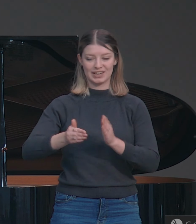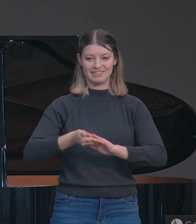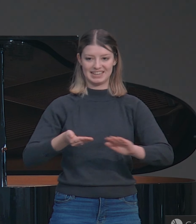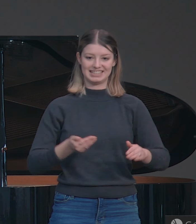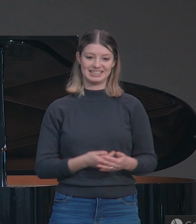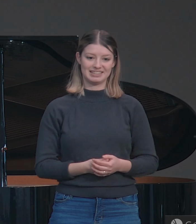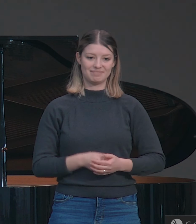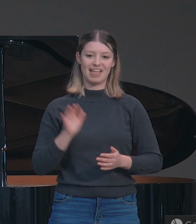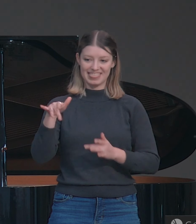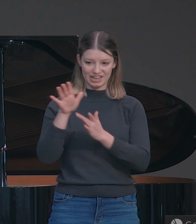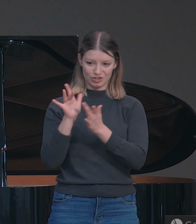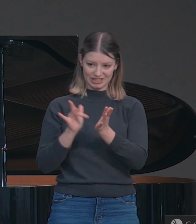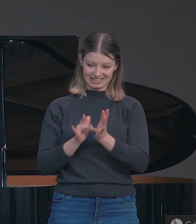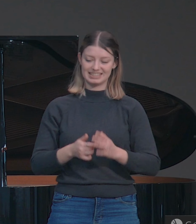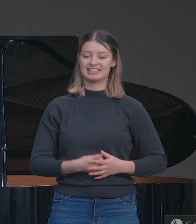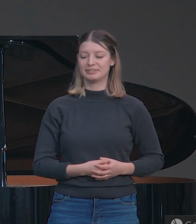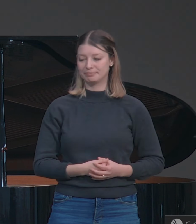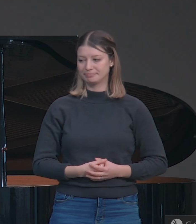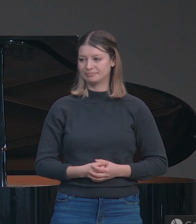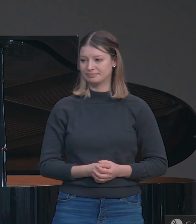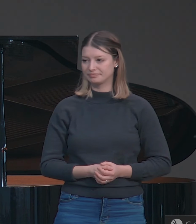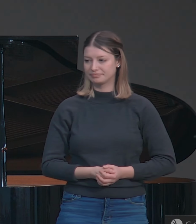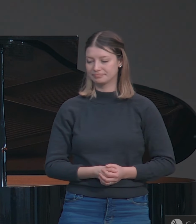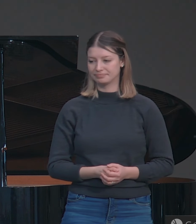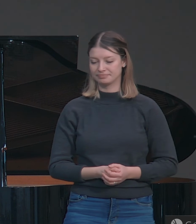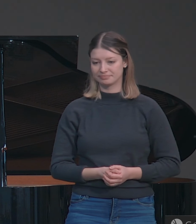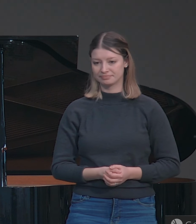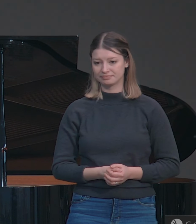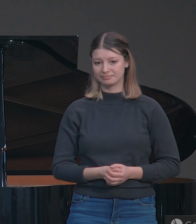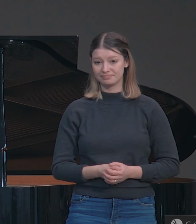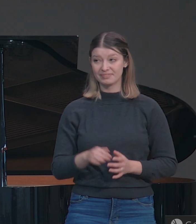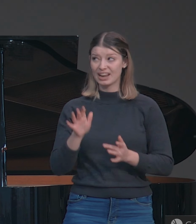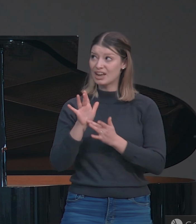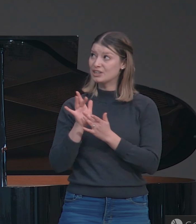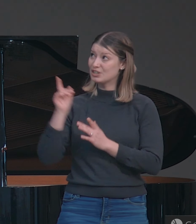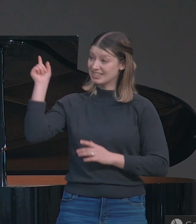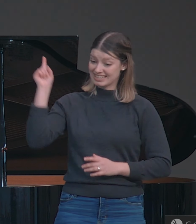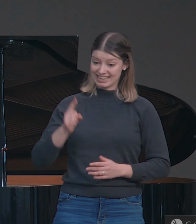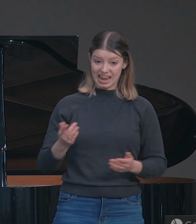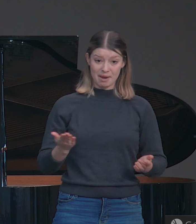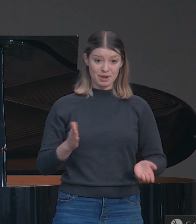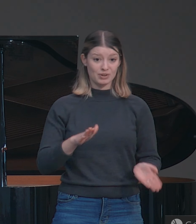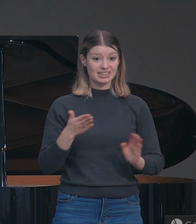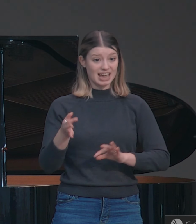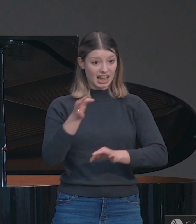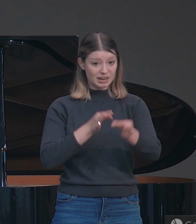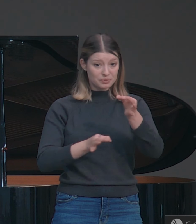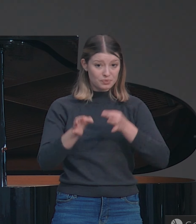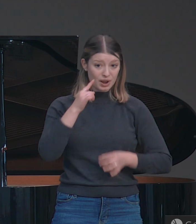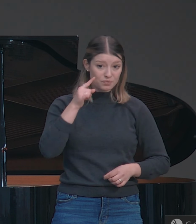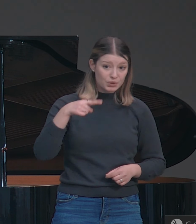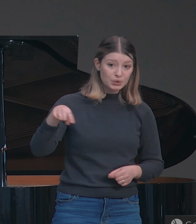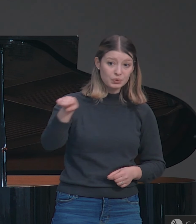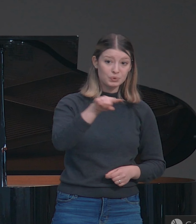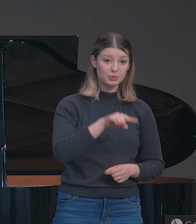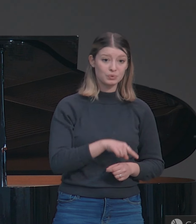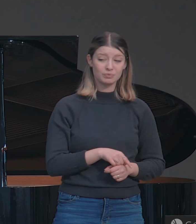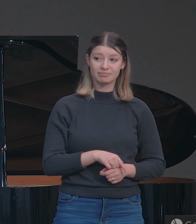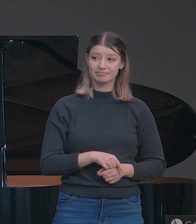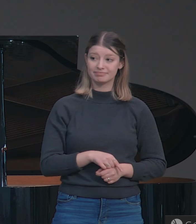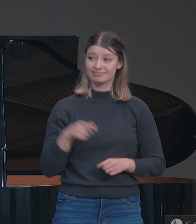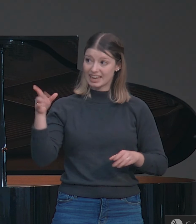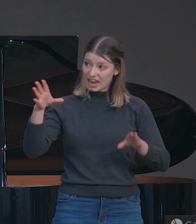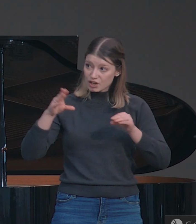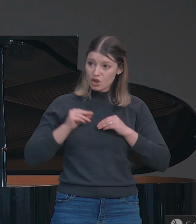And that's Jesus Christ. You see, Jesus came to die in your place. He came to take the punishment that